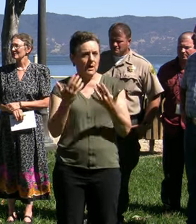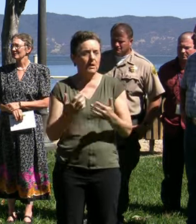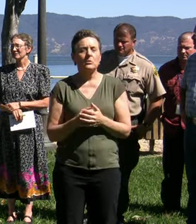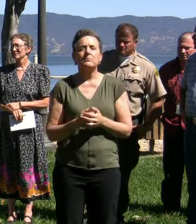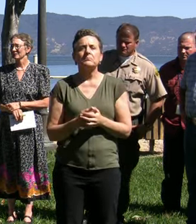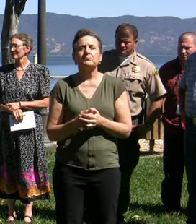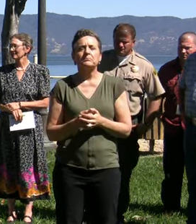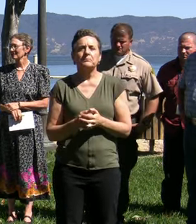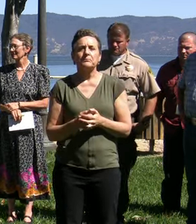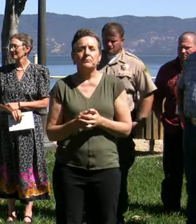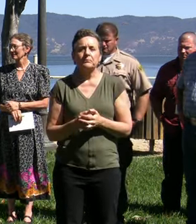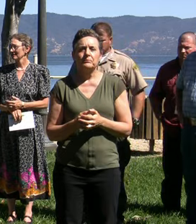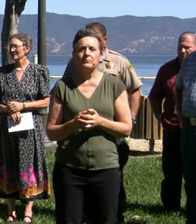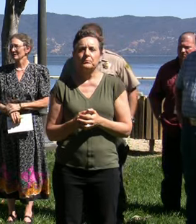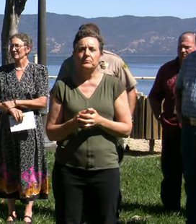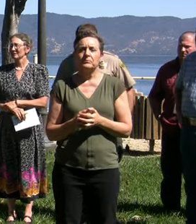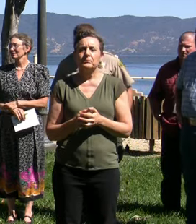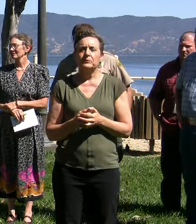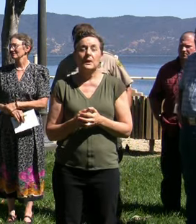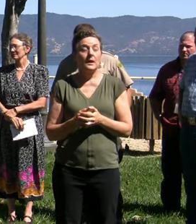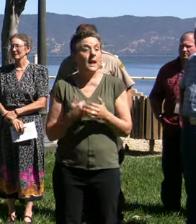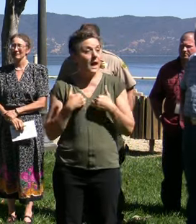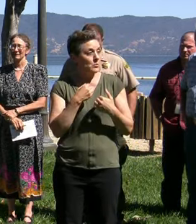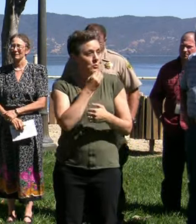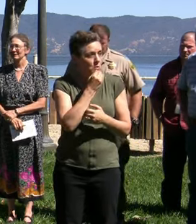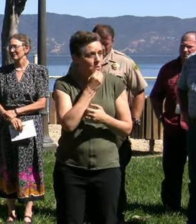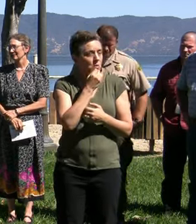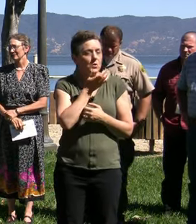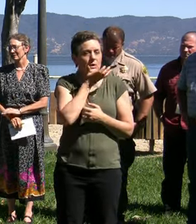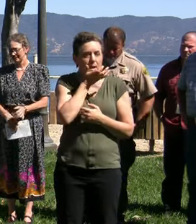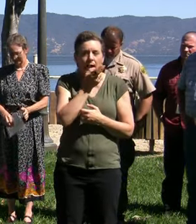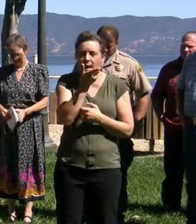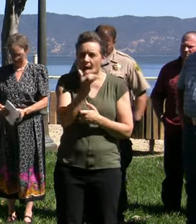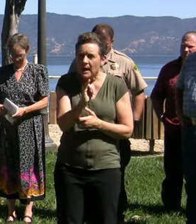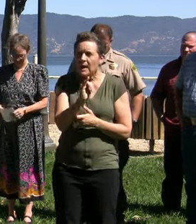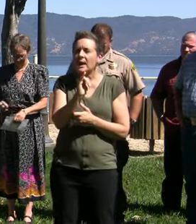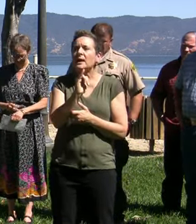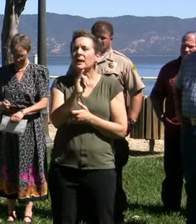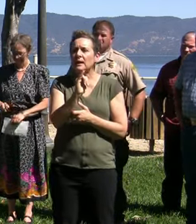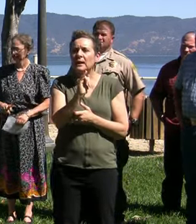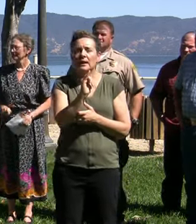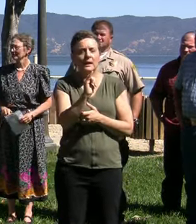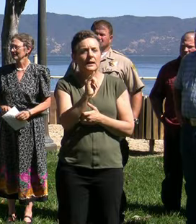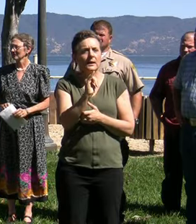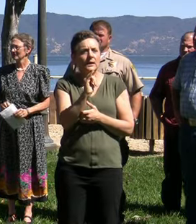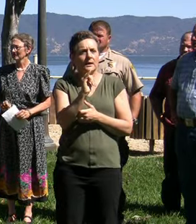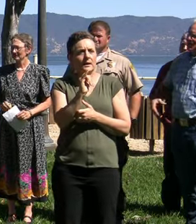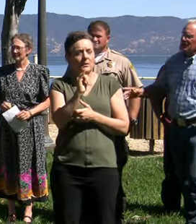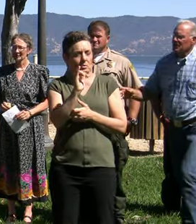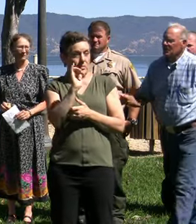Animal food and hay and that type of thing, livestock donations for food can be made directly